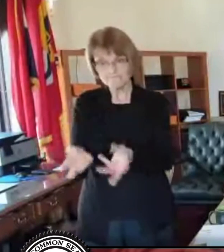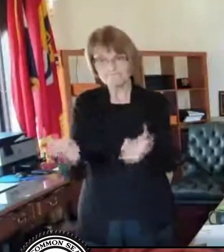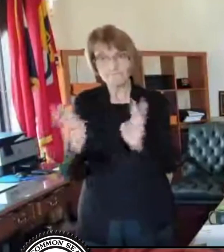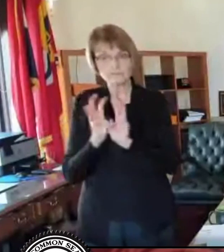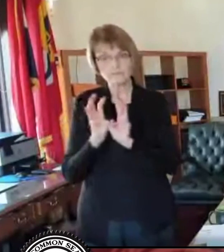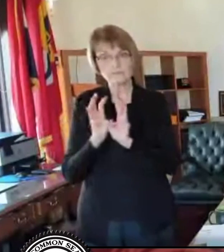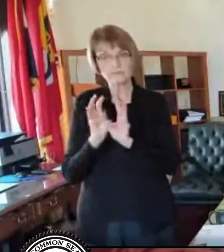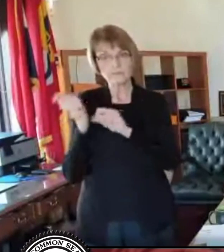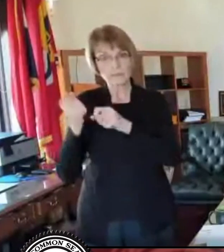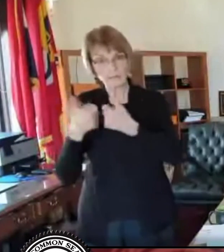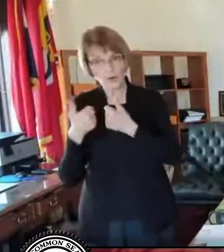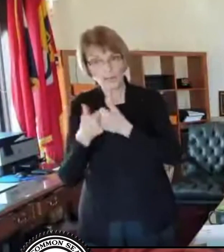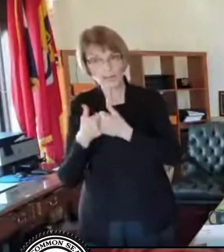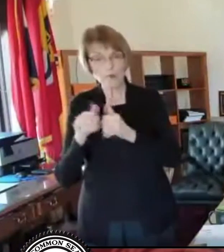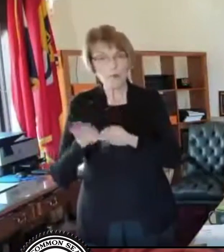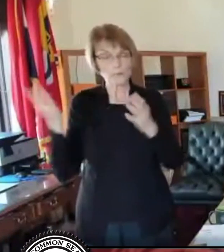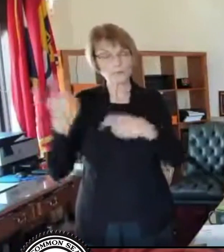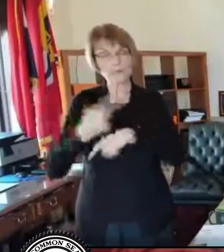not accurate.